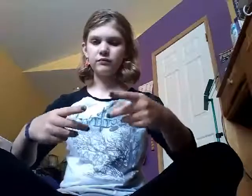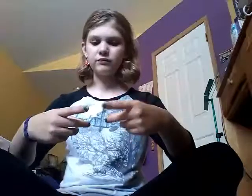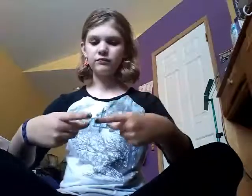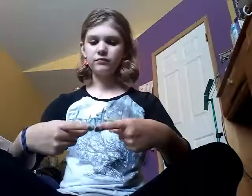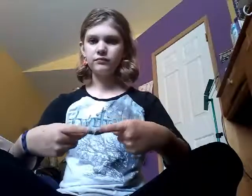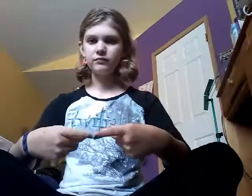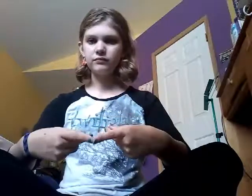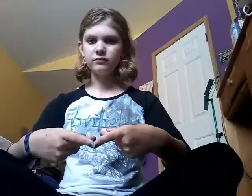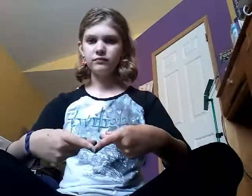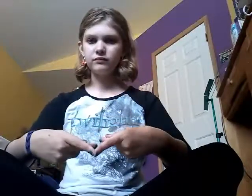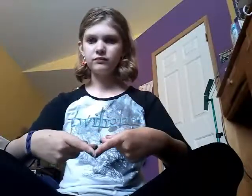So.